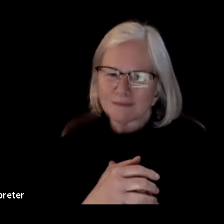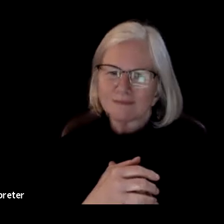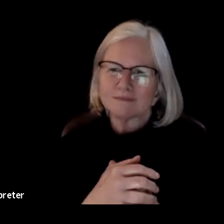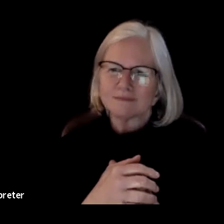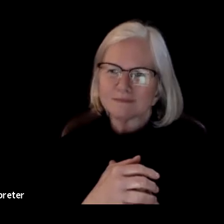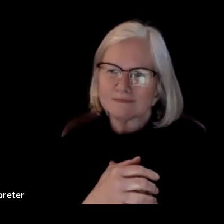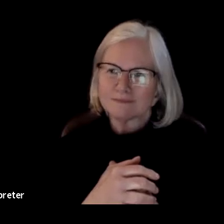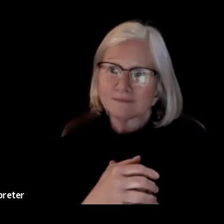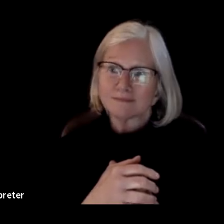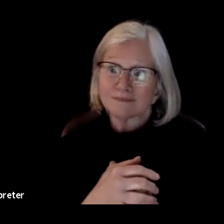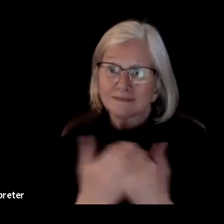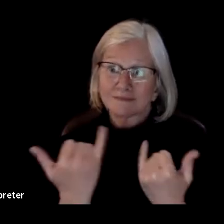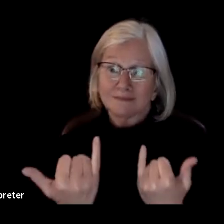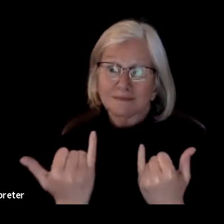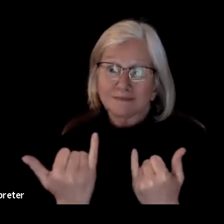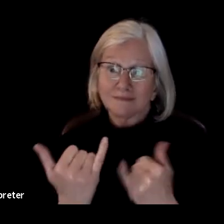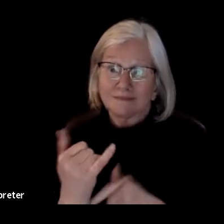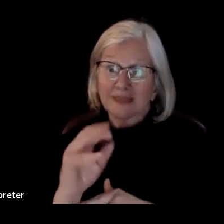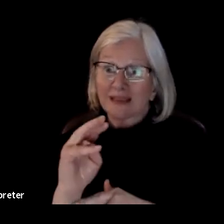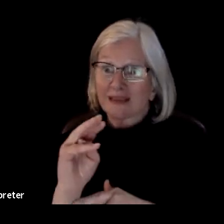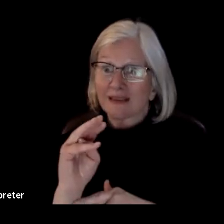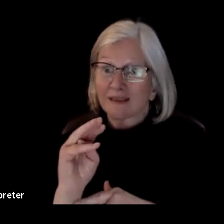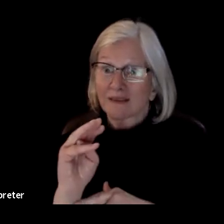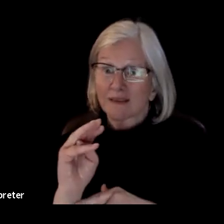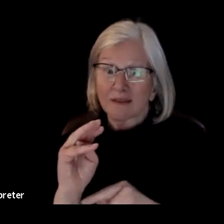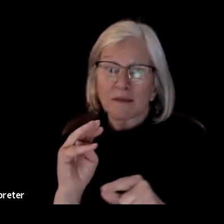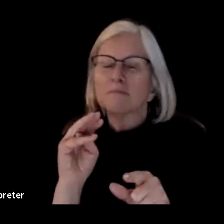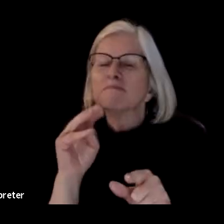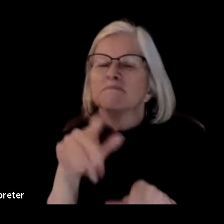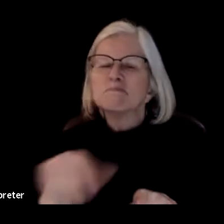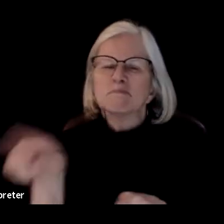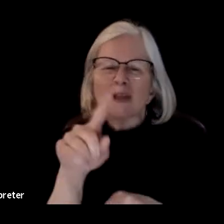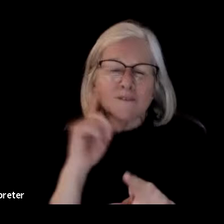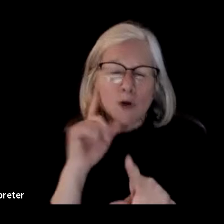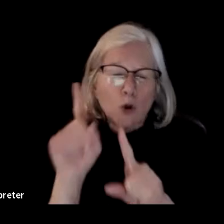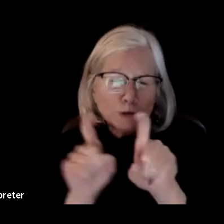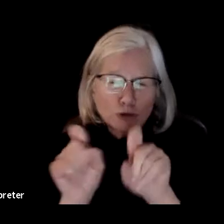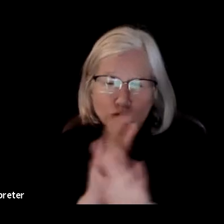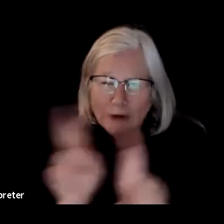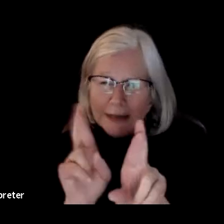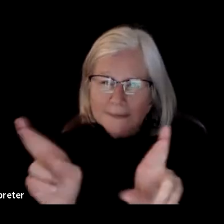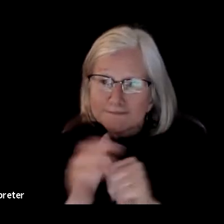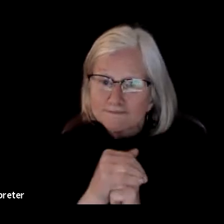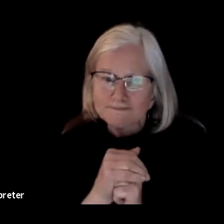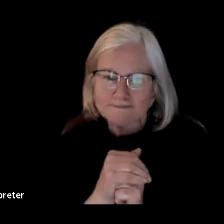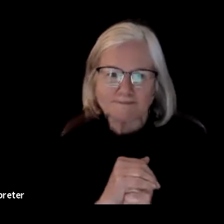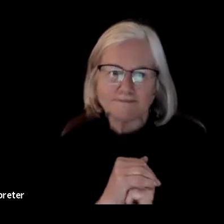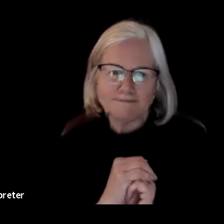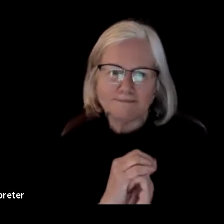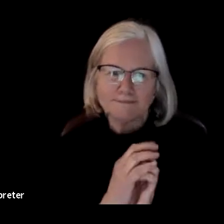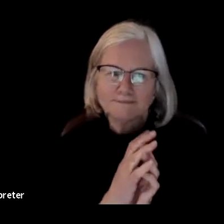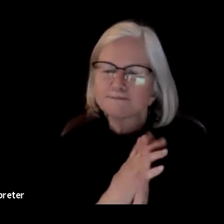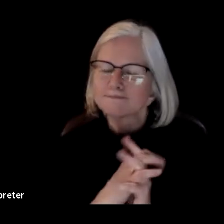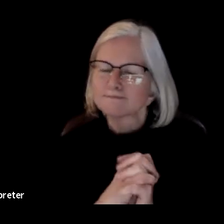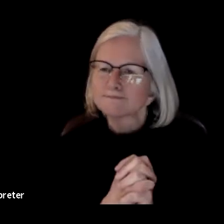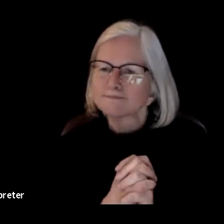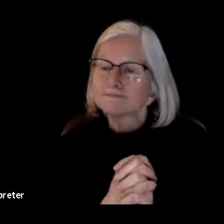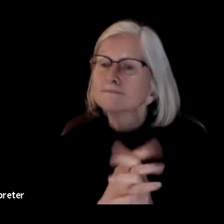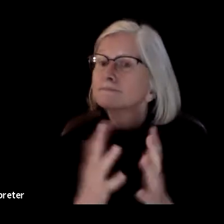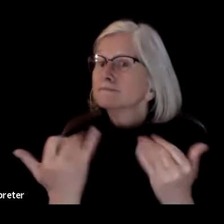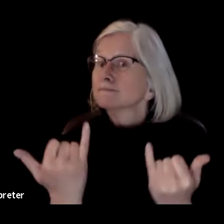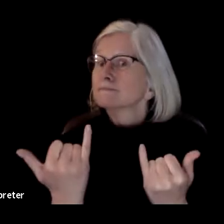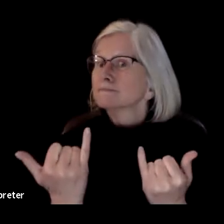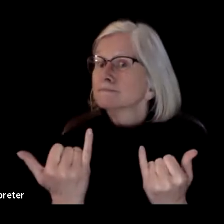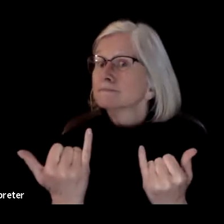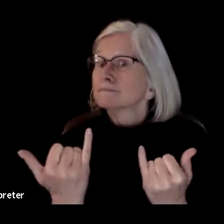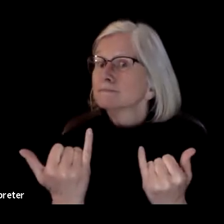you for questions. All right, thank you, Commissioner. Operator, we're ready to take questions. All right, at this time, I would like to remind everyone,